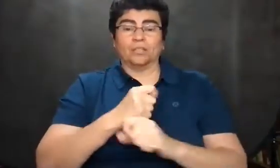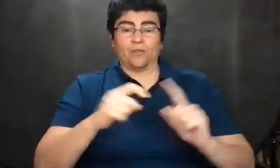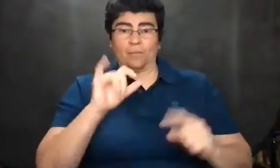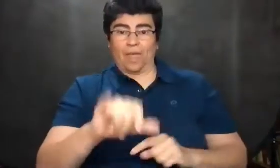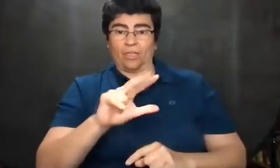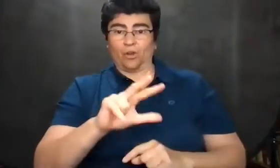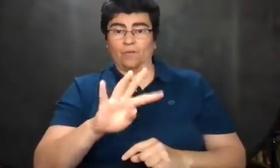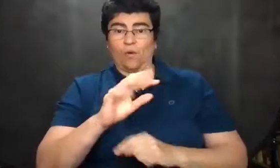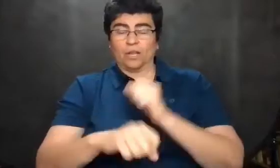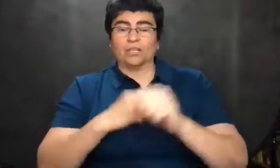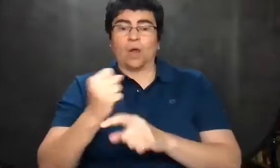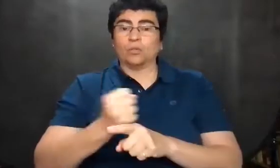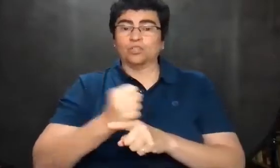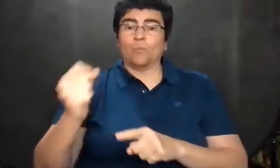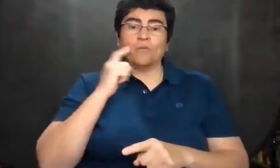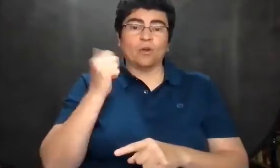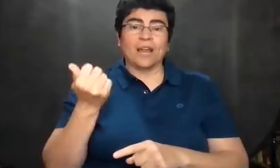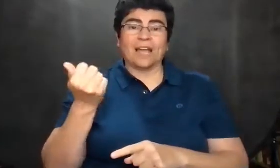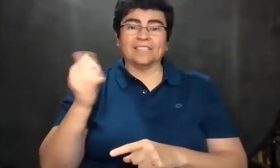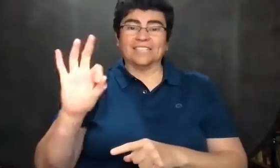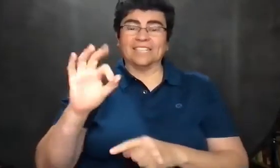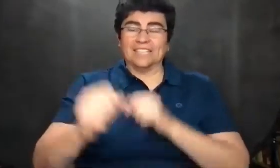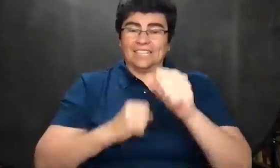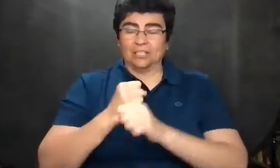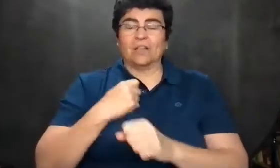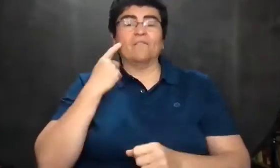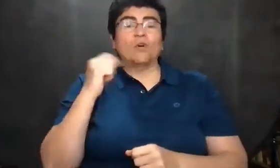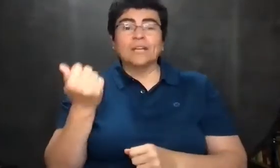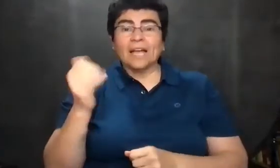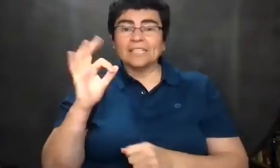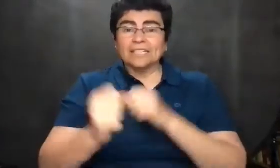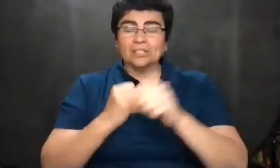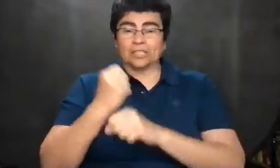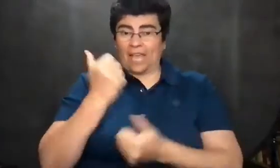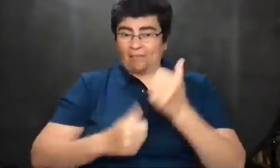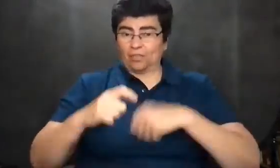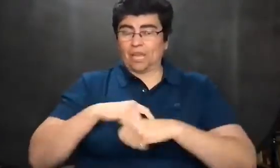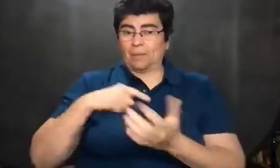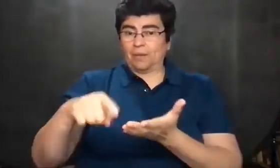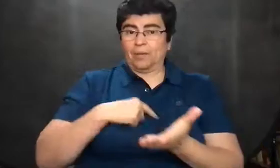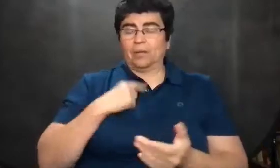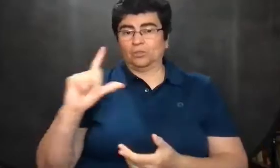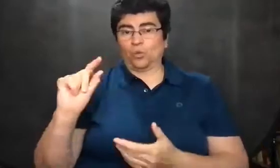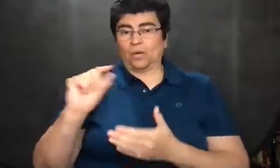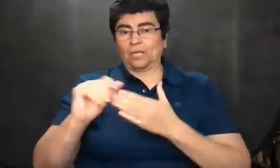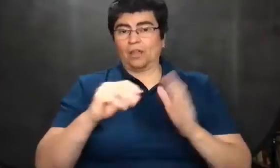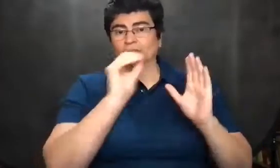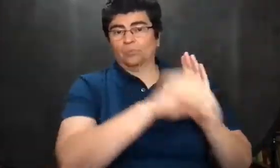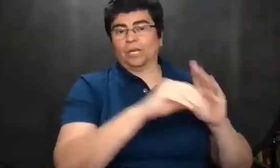I was sober for 19 of those years. And for 19 of those years, every time I got paid, I put $20 in the petty cash bag. I don't know if